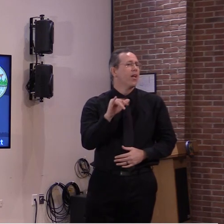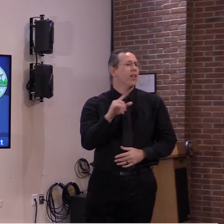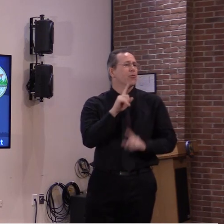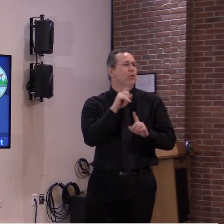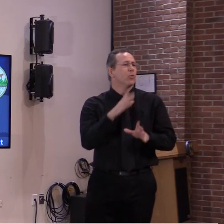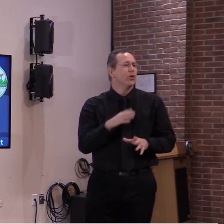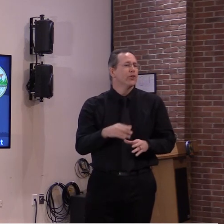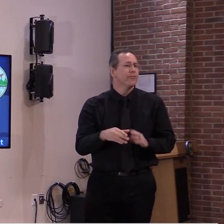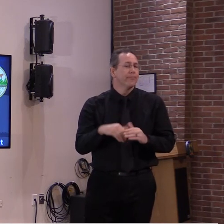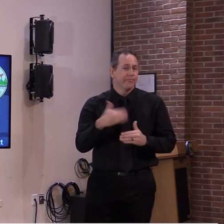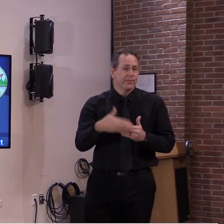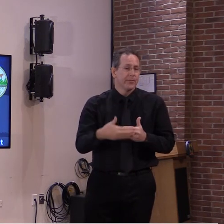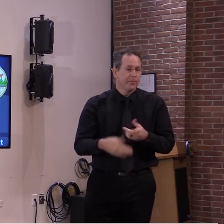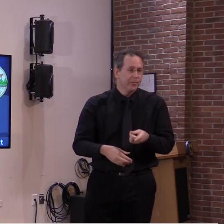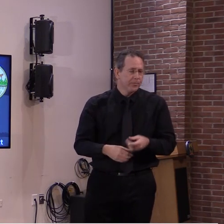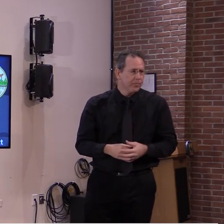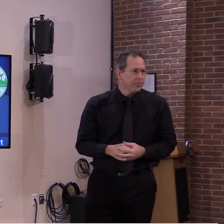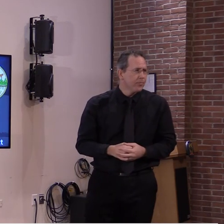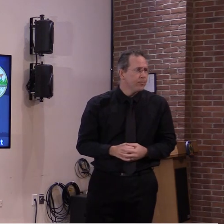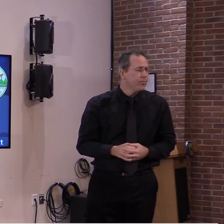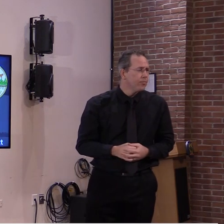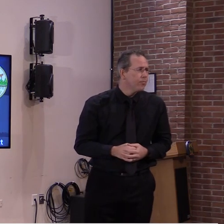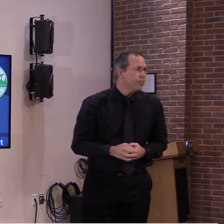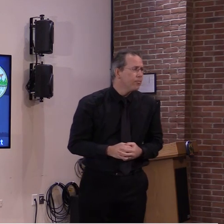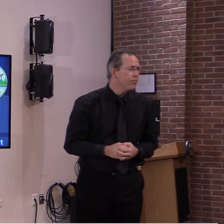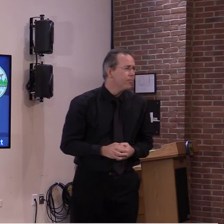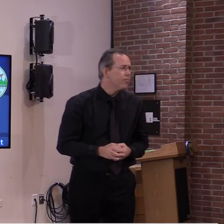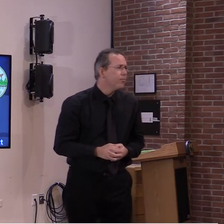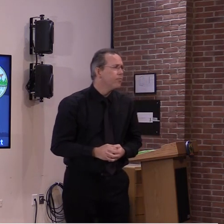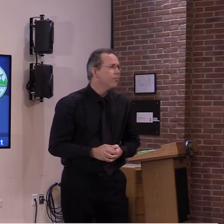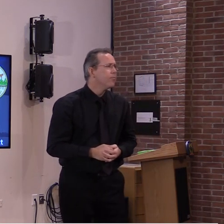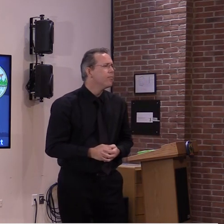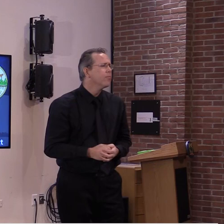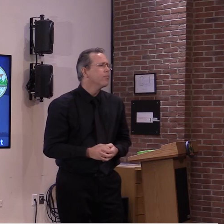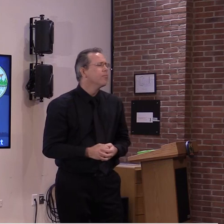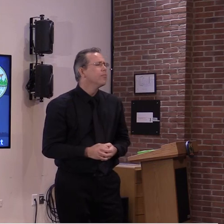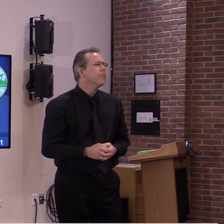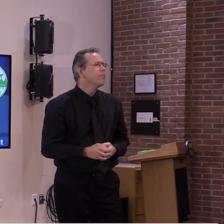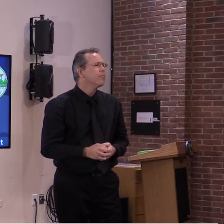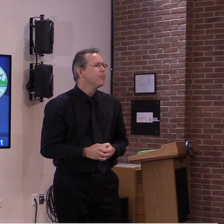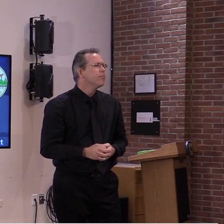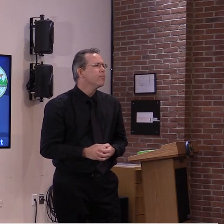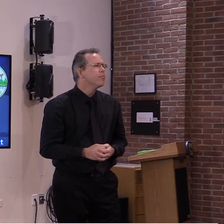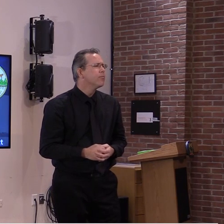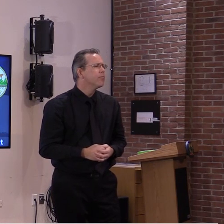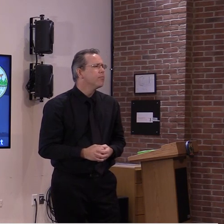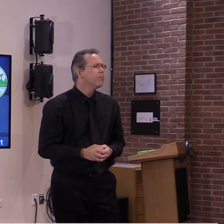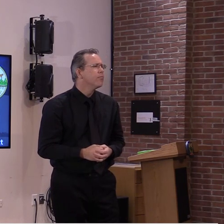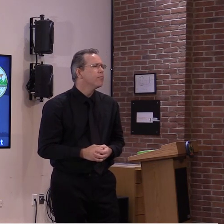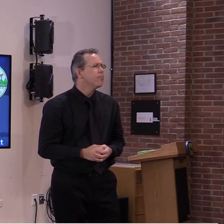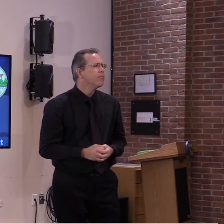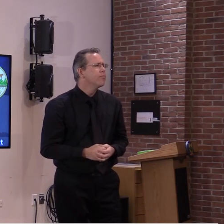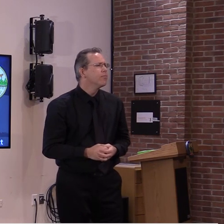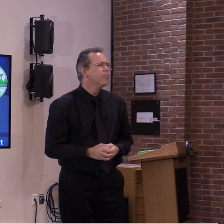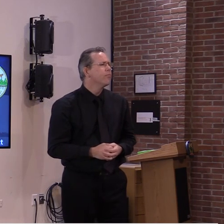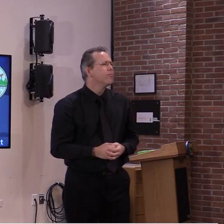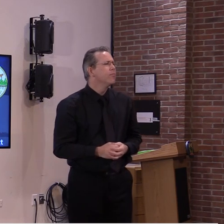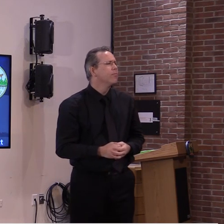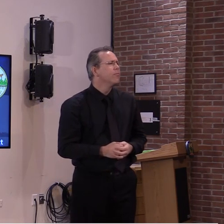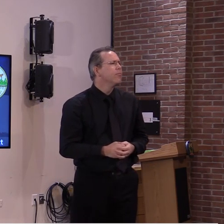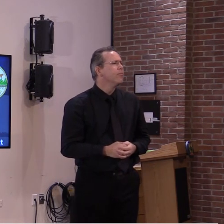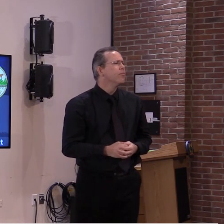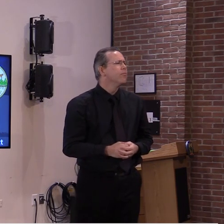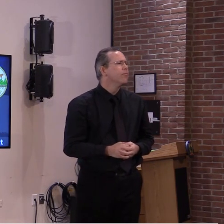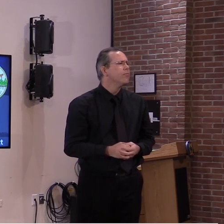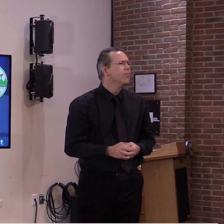Thank you. As I understood what Secretary Smith and Dr. Levine said, Vermont is getting vaccines regularly and has been able to get those into the arms of people